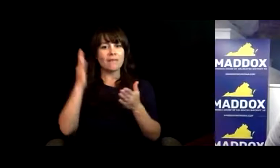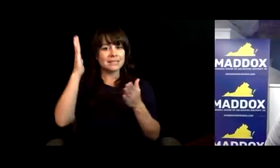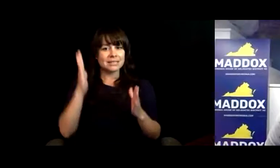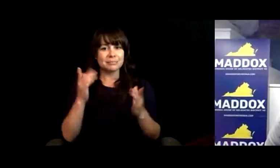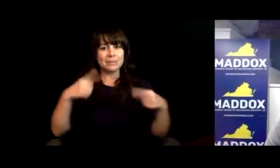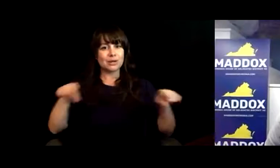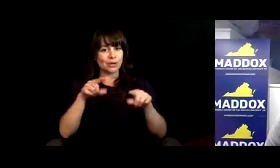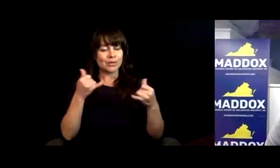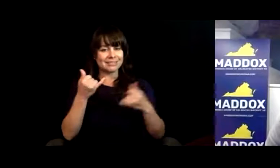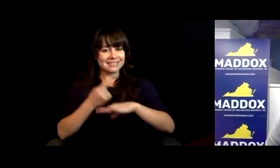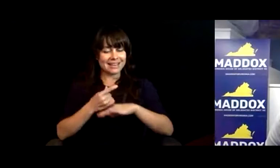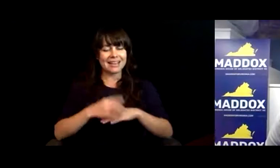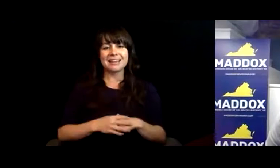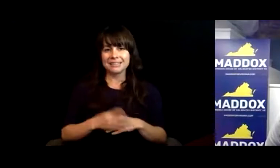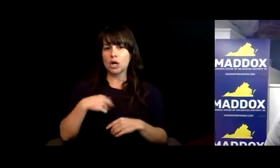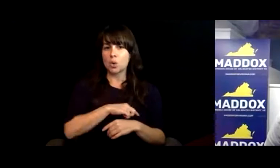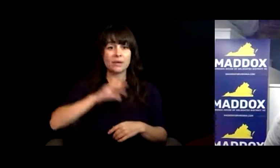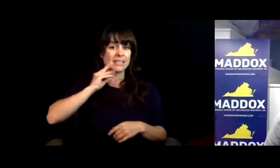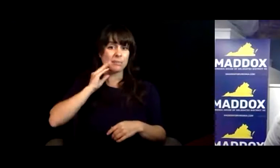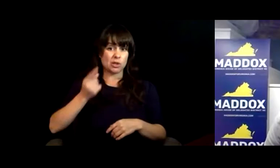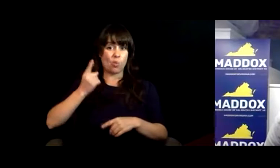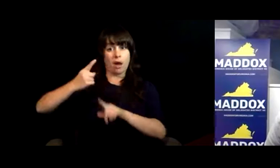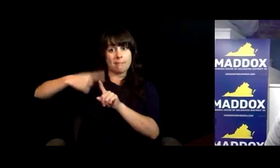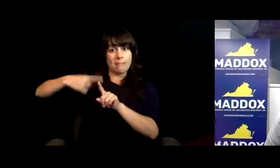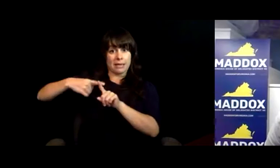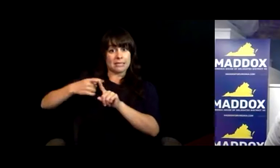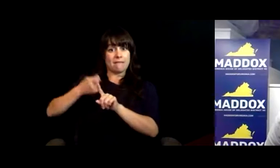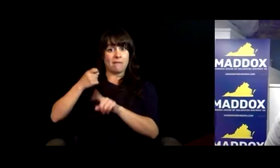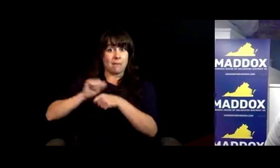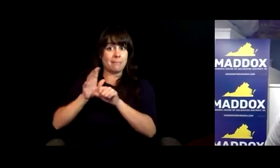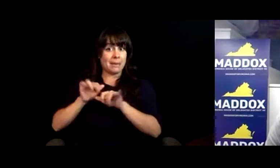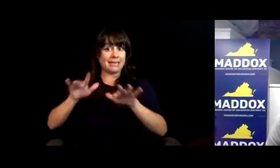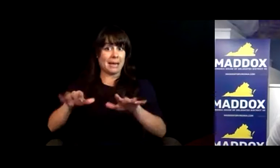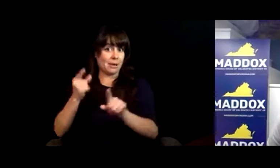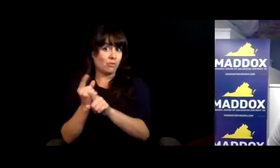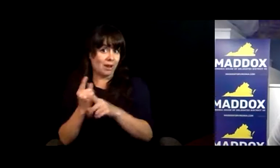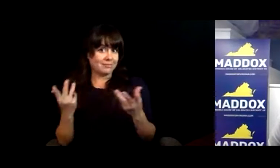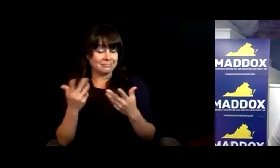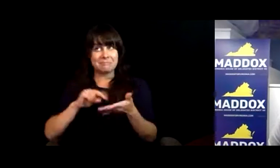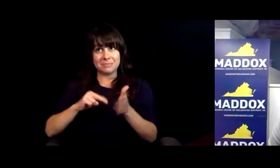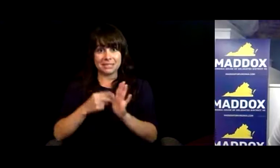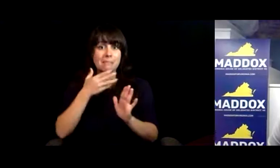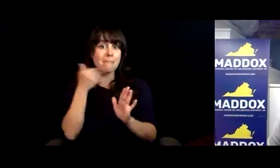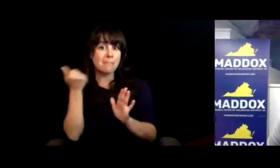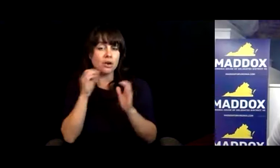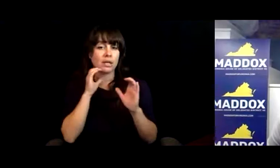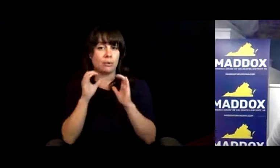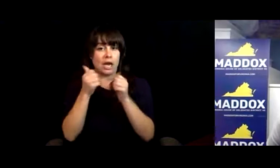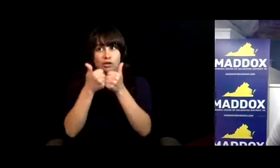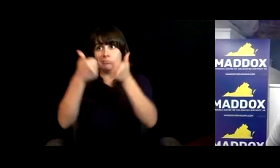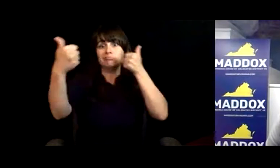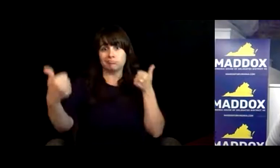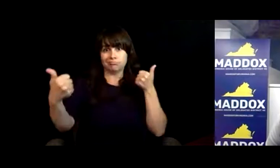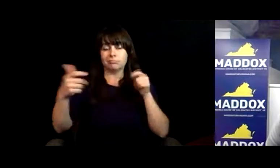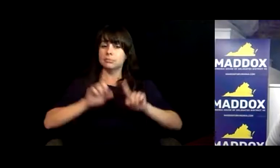have experienced one upside of the pandemic, which is better communications remotely. However,